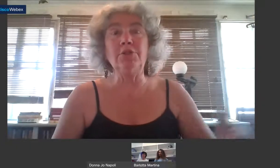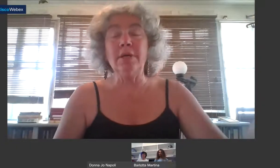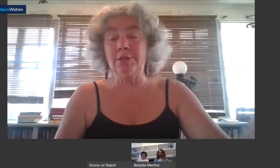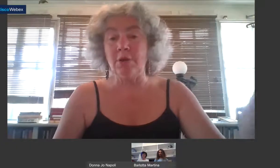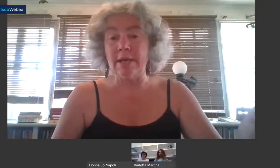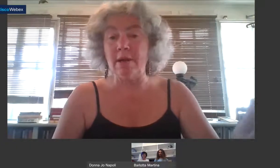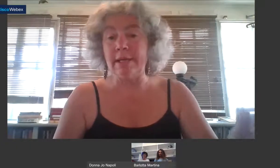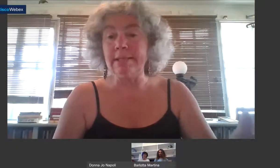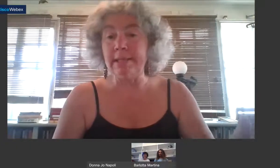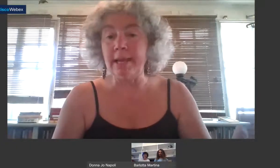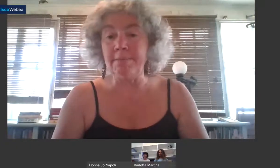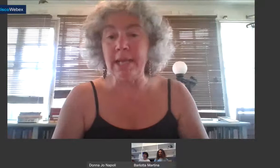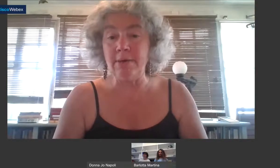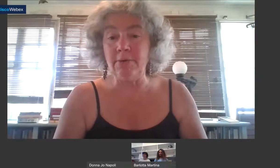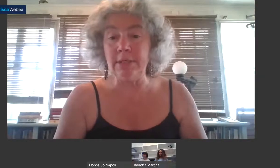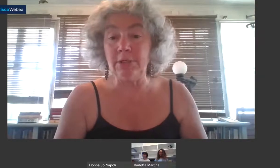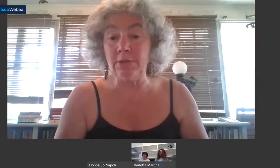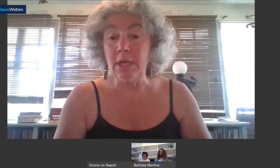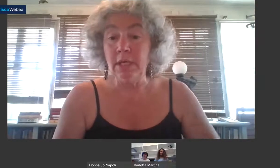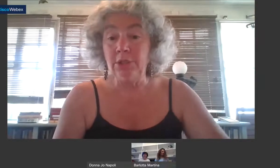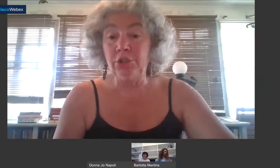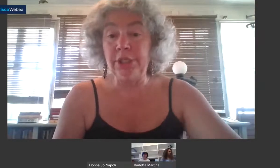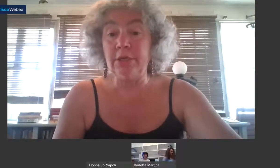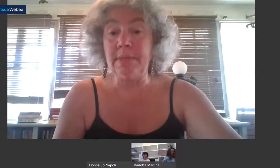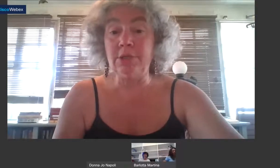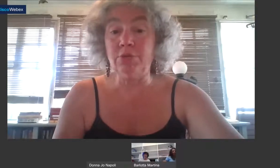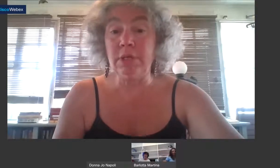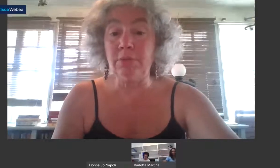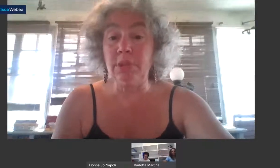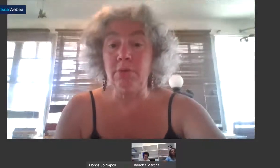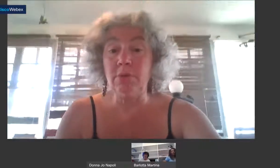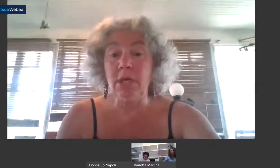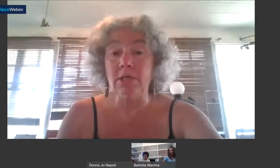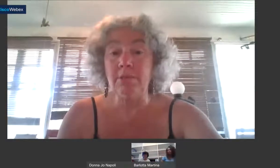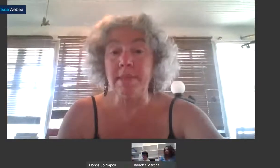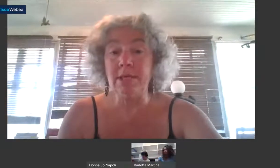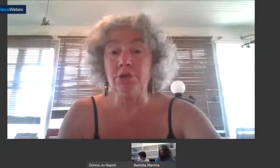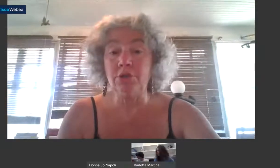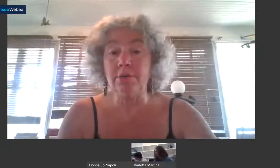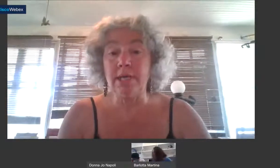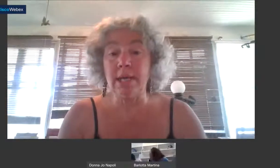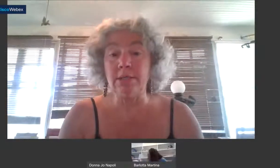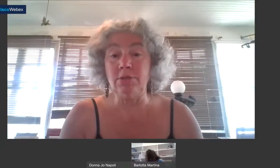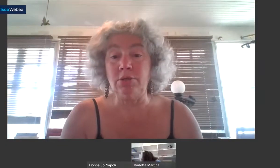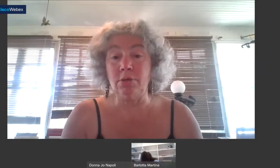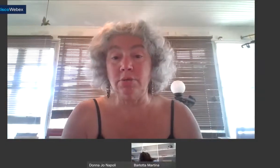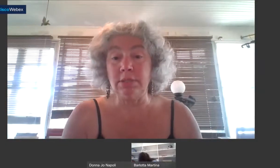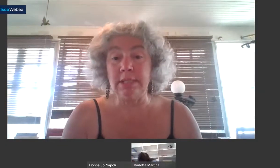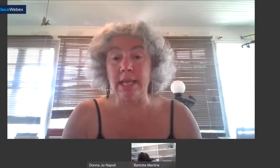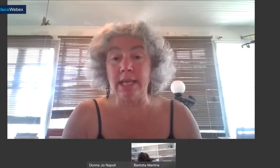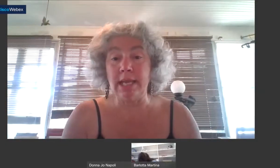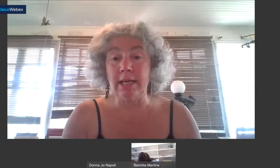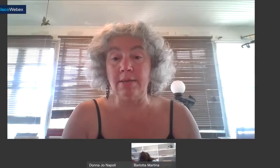torques going on us, and I'm now going to share my screen with you to make sure that I don't say